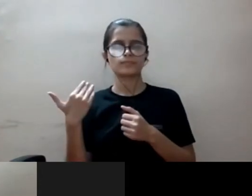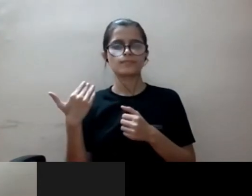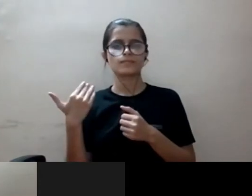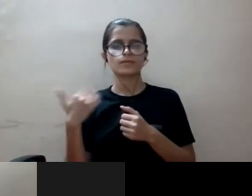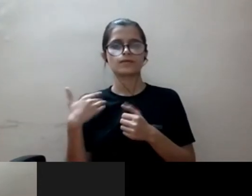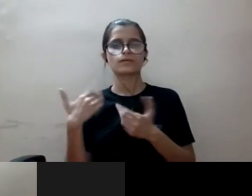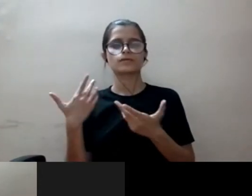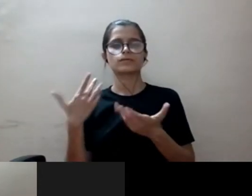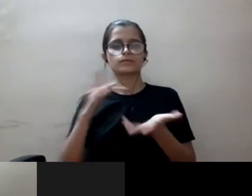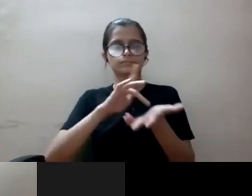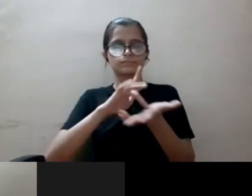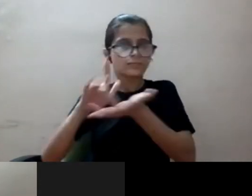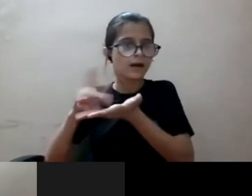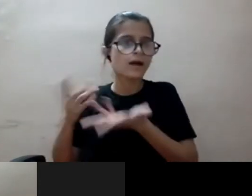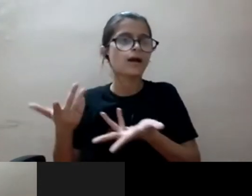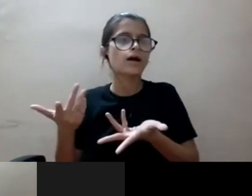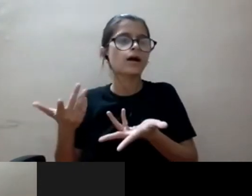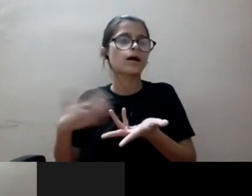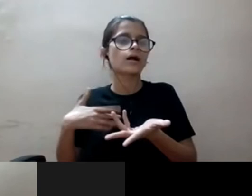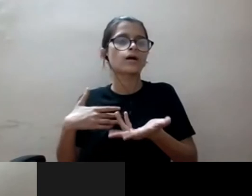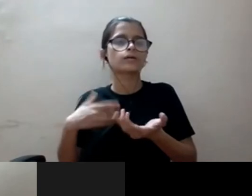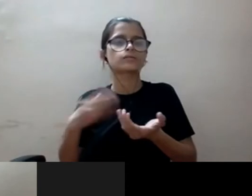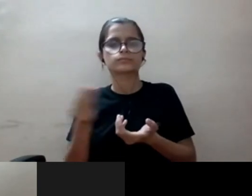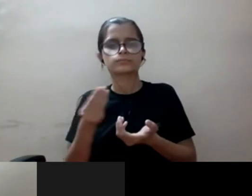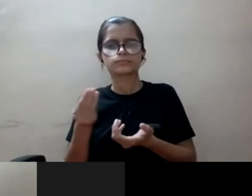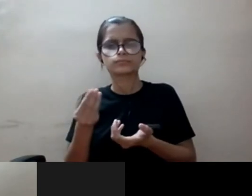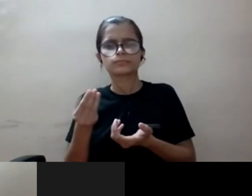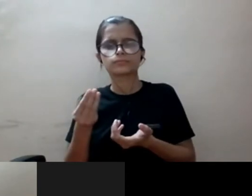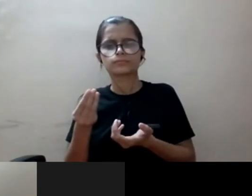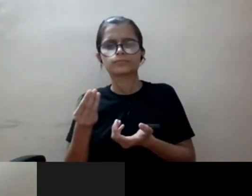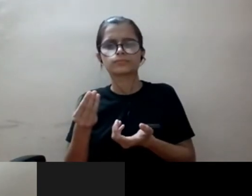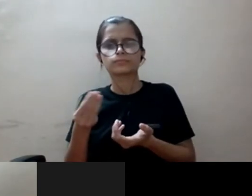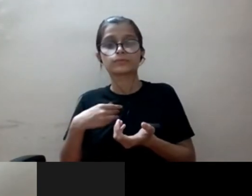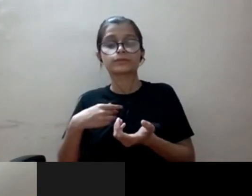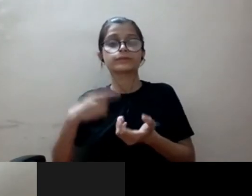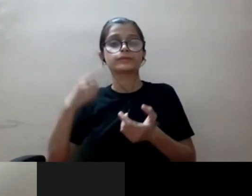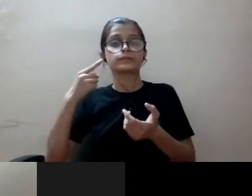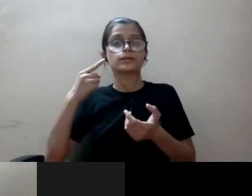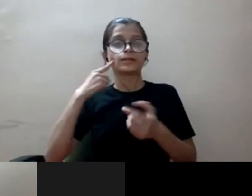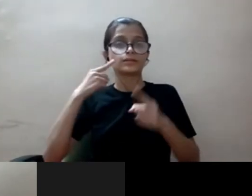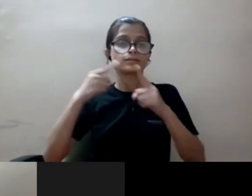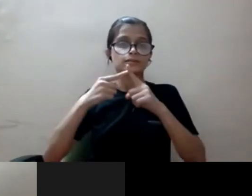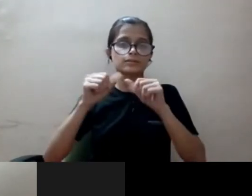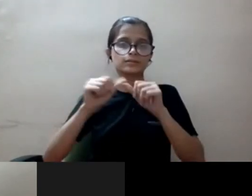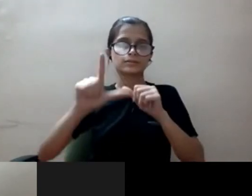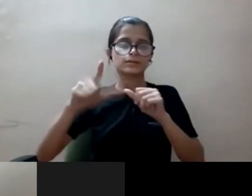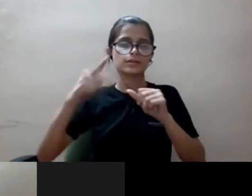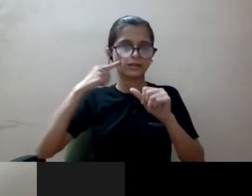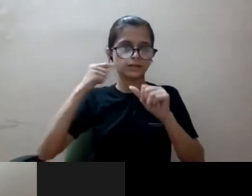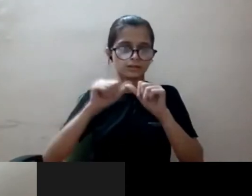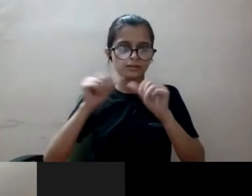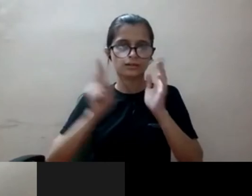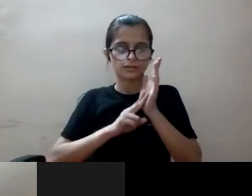prose about the great Italian opera singer Enrico